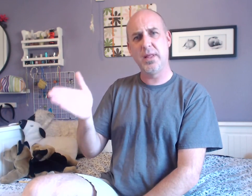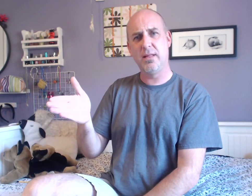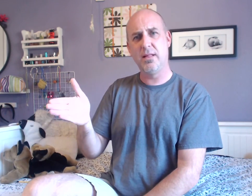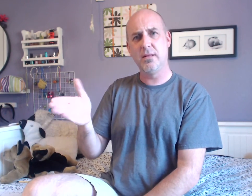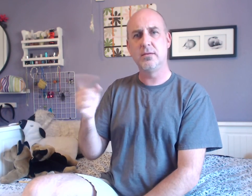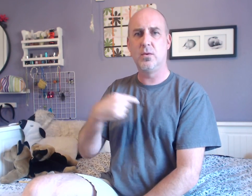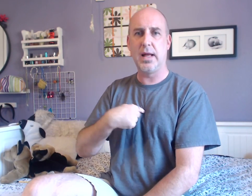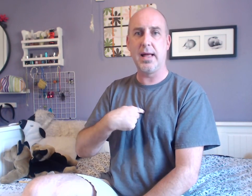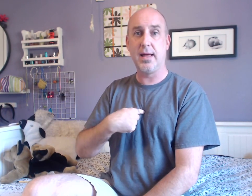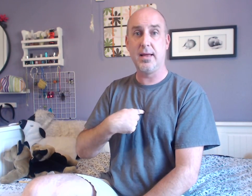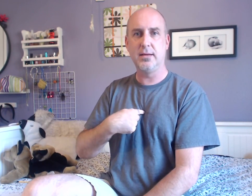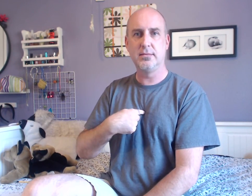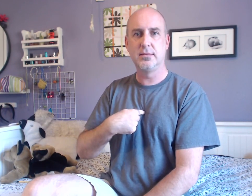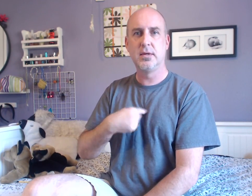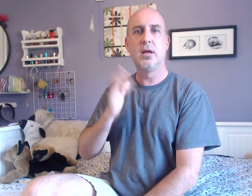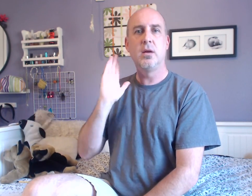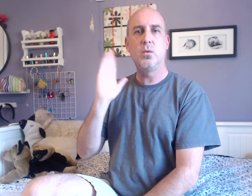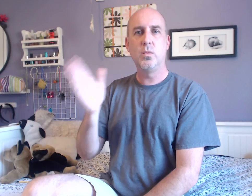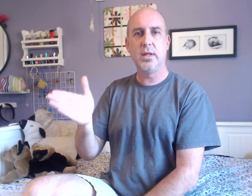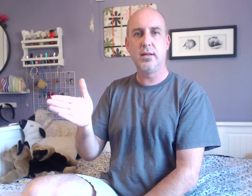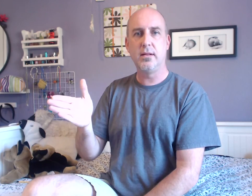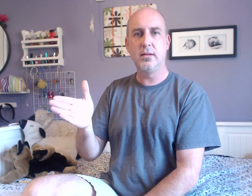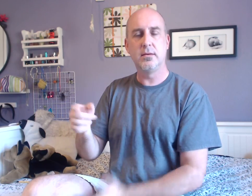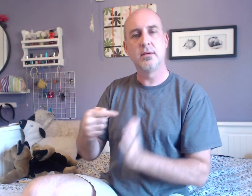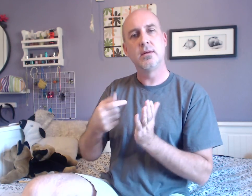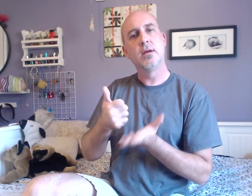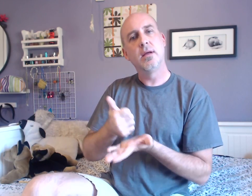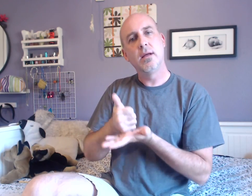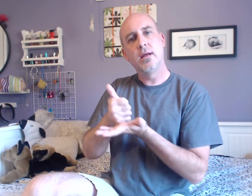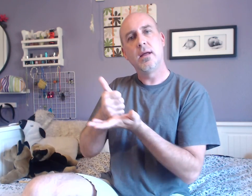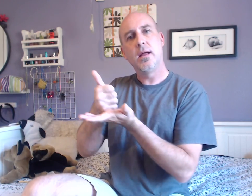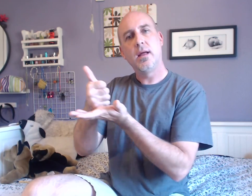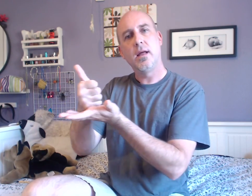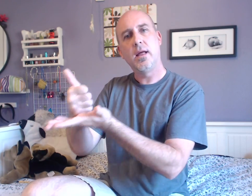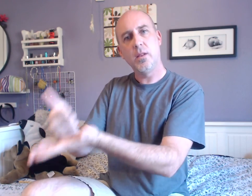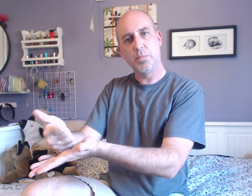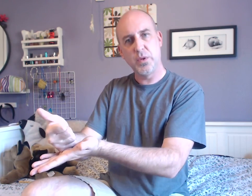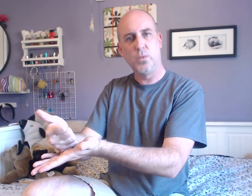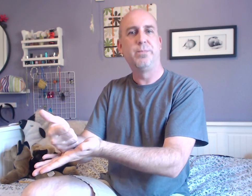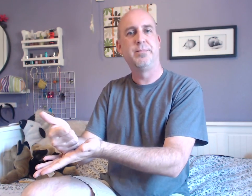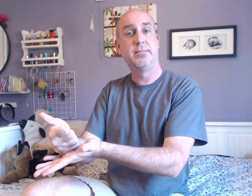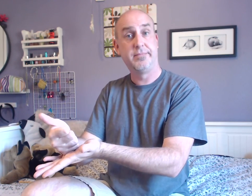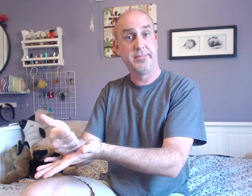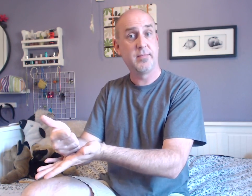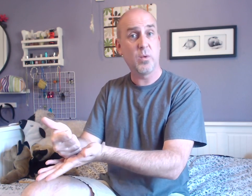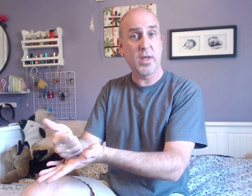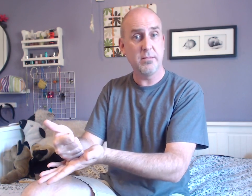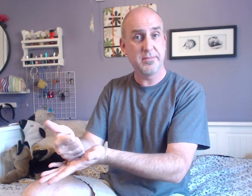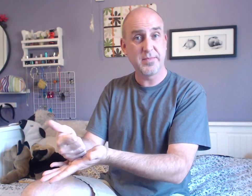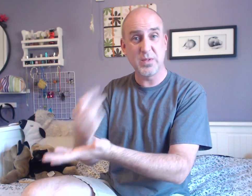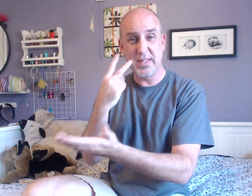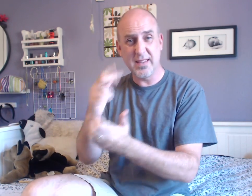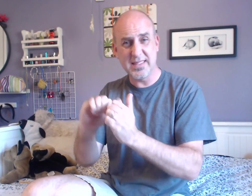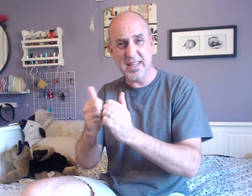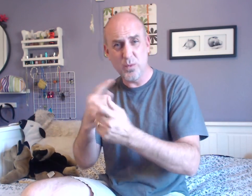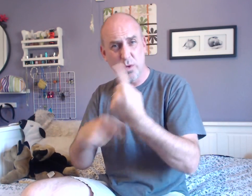will, or I will help you. Okay? You see how that sign